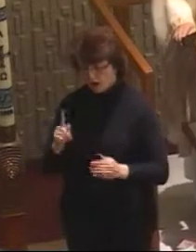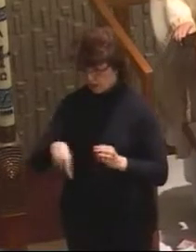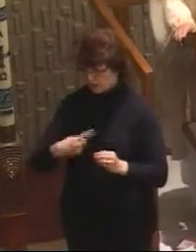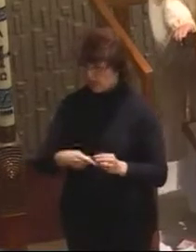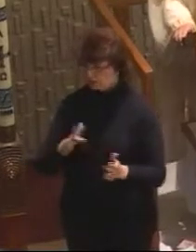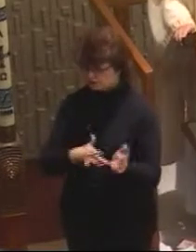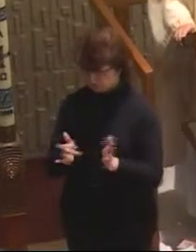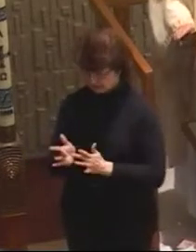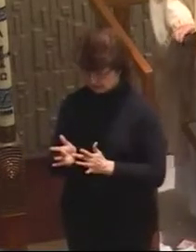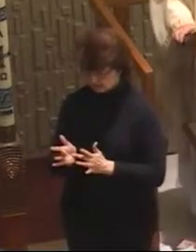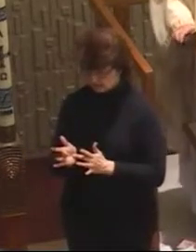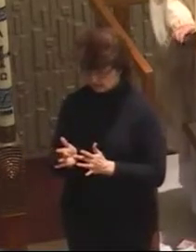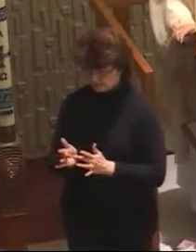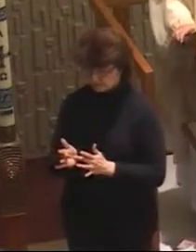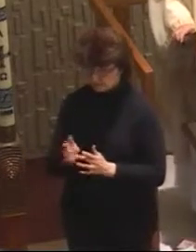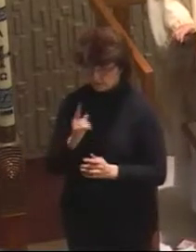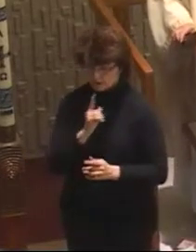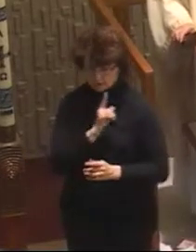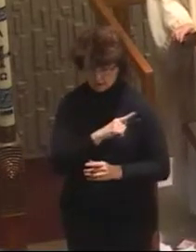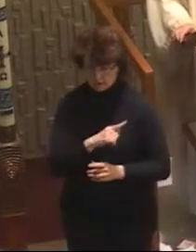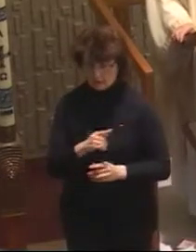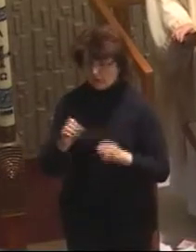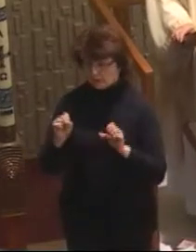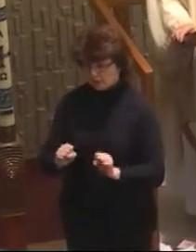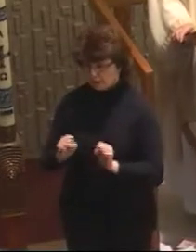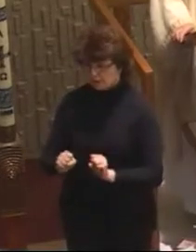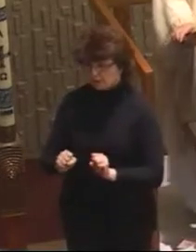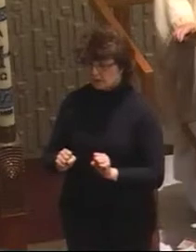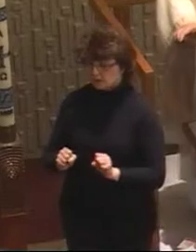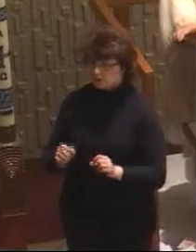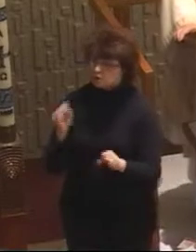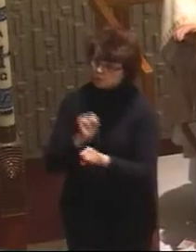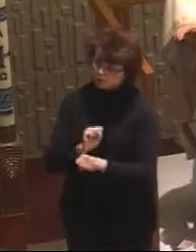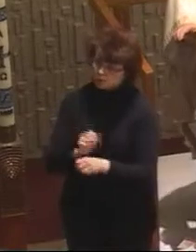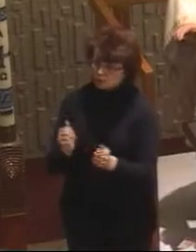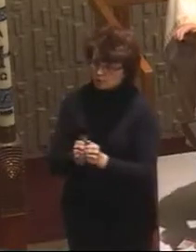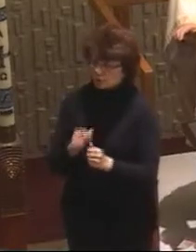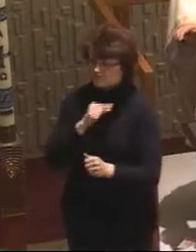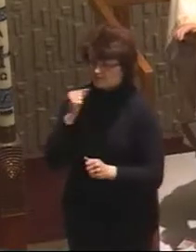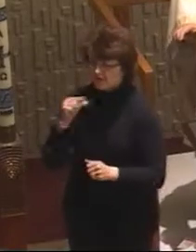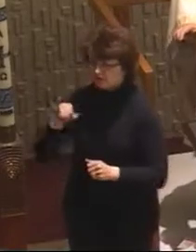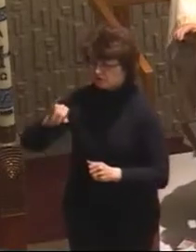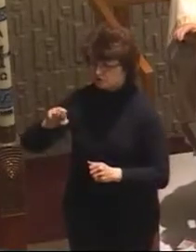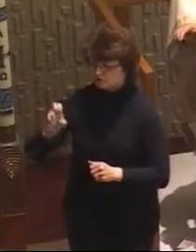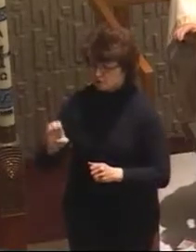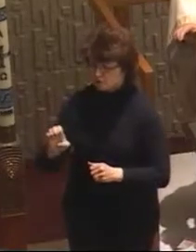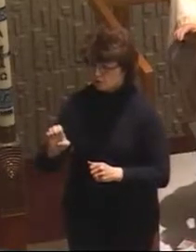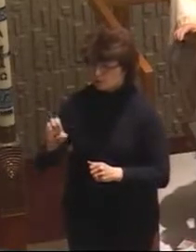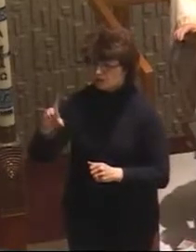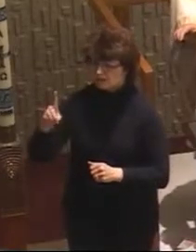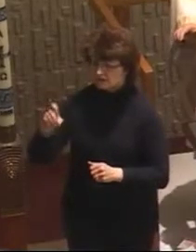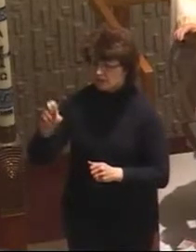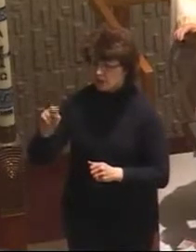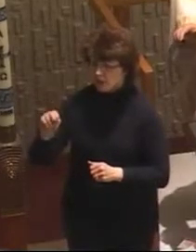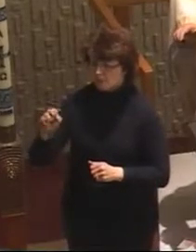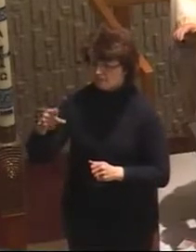I had the privilege in Lockport to work with Father Joe Dumfrey, one of the